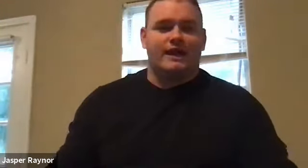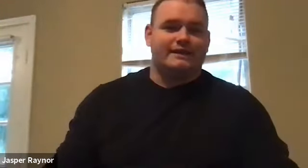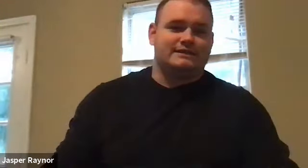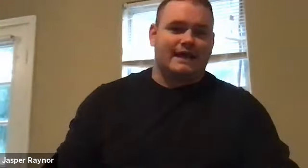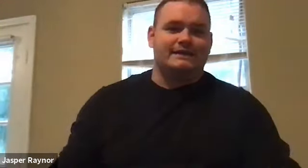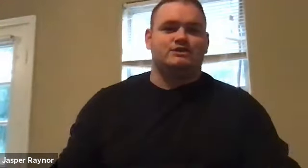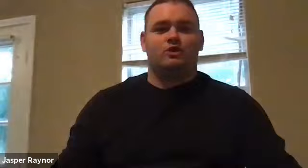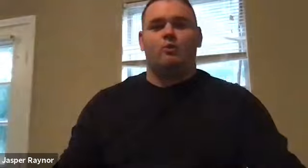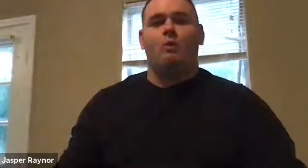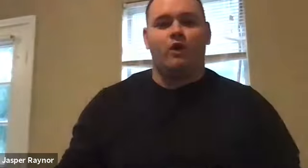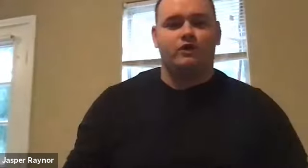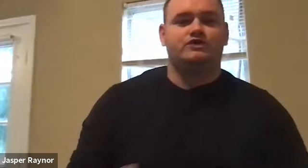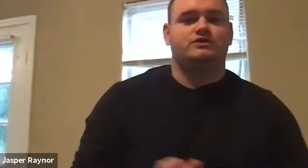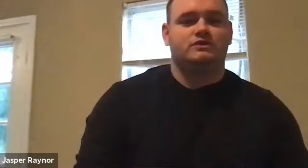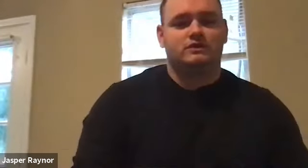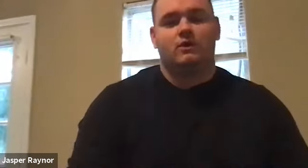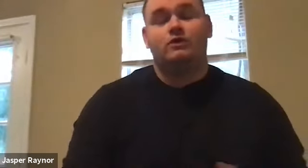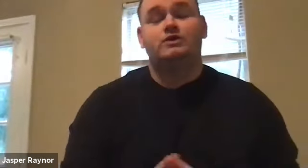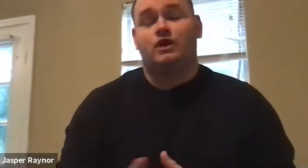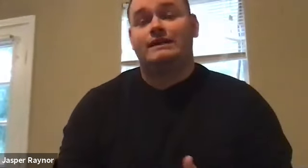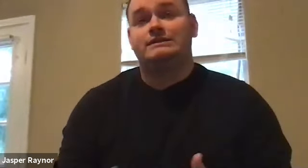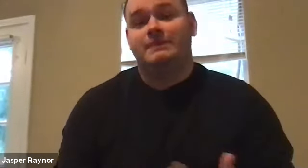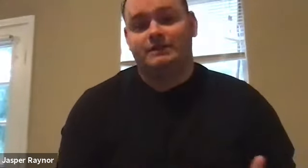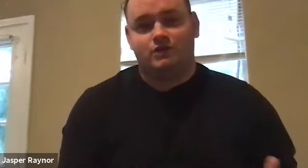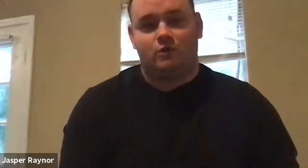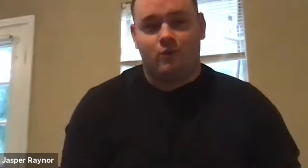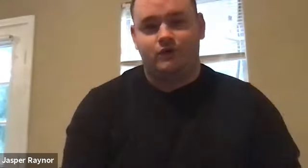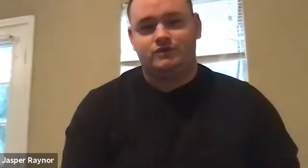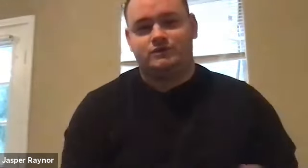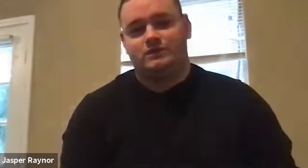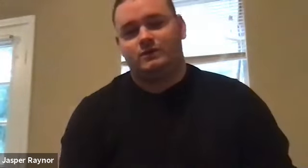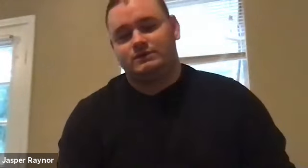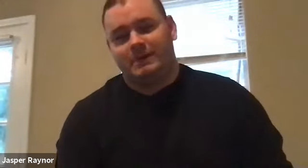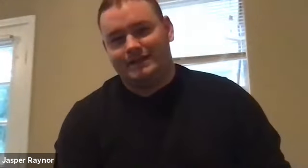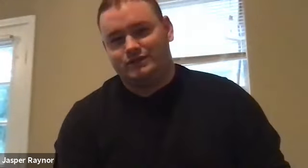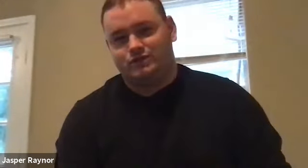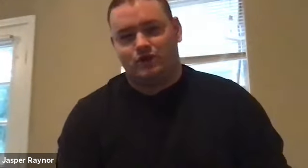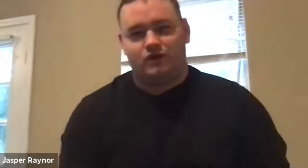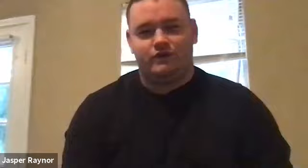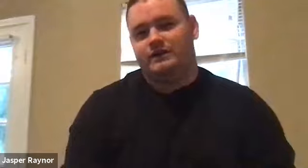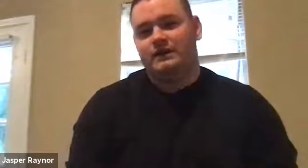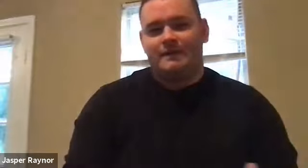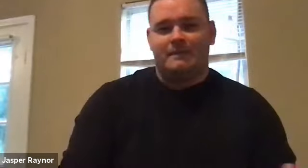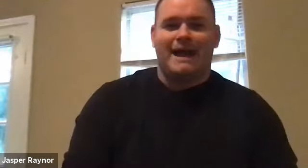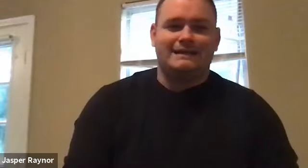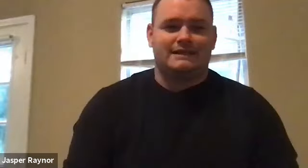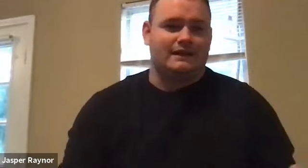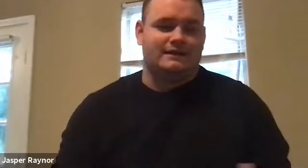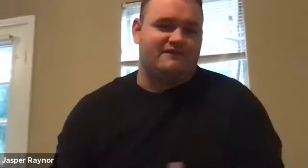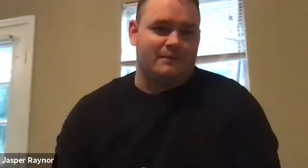to sign certain words, or you learn how to speak certain words. You know, in Spanish, you start learning the masculine and the